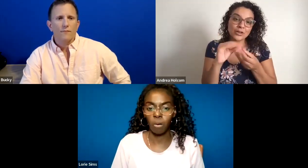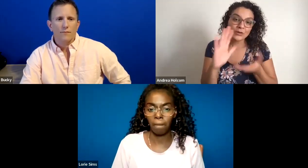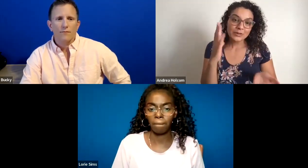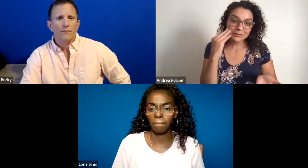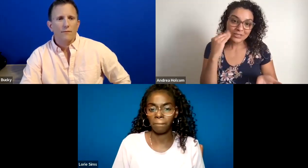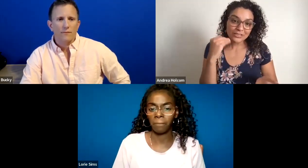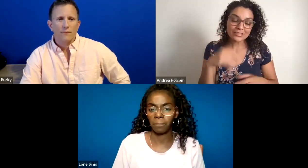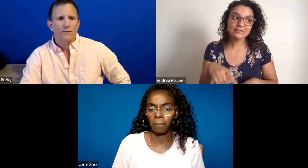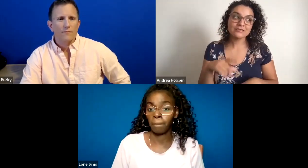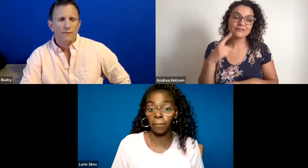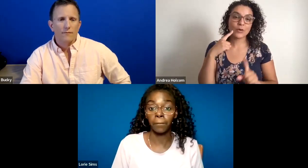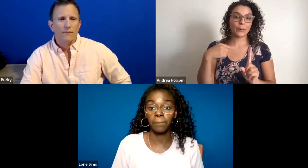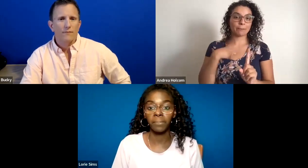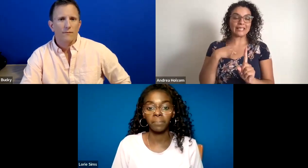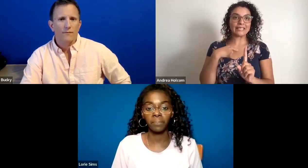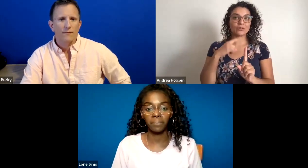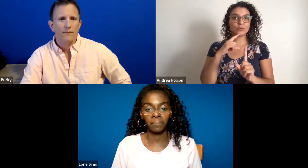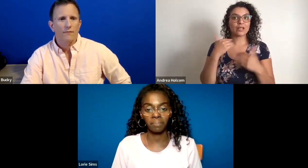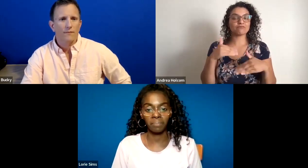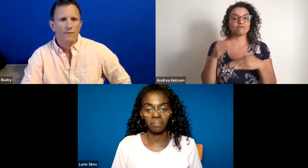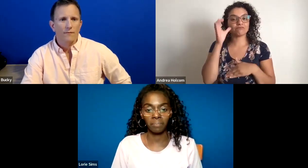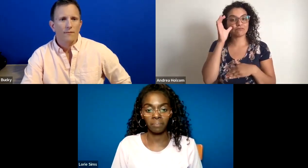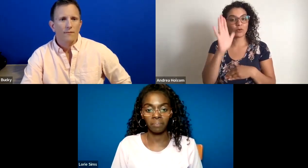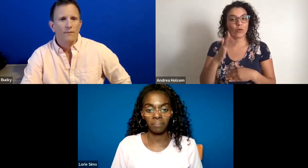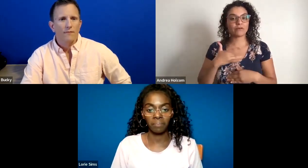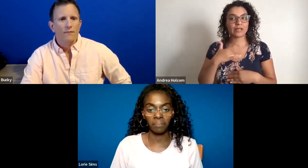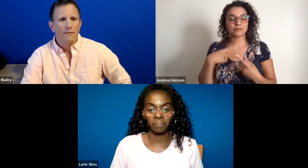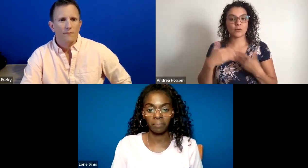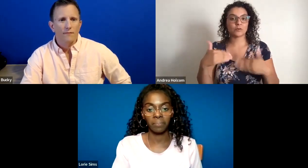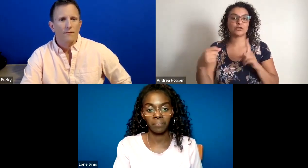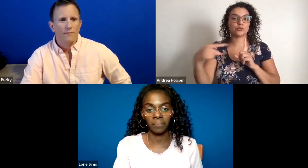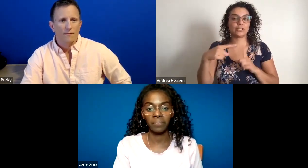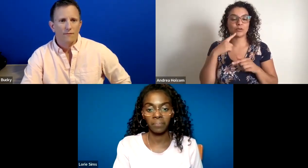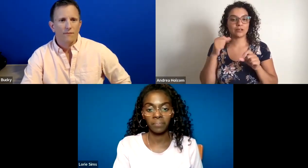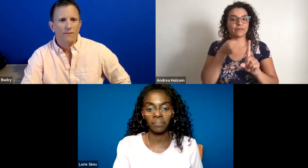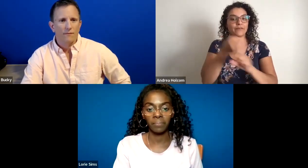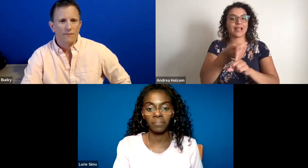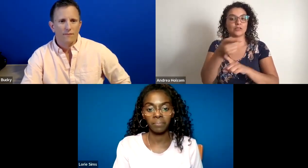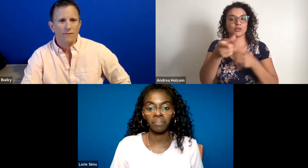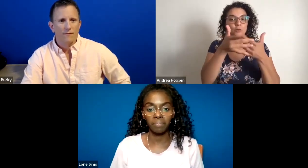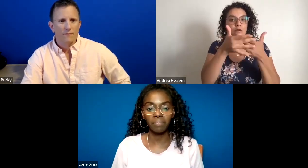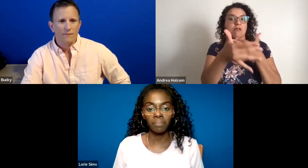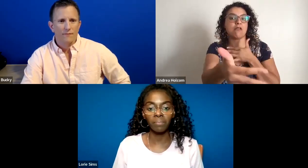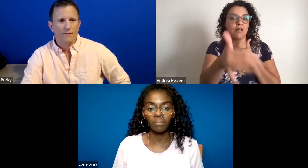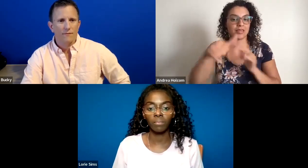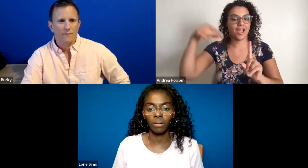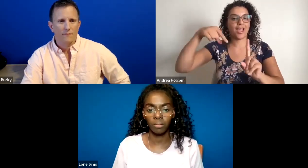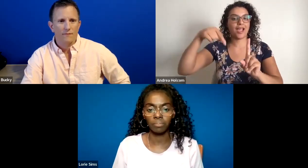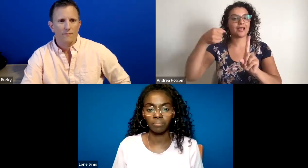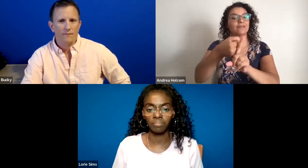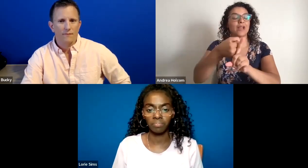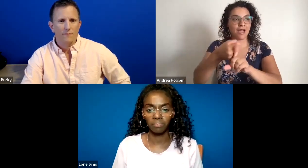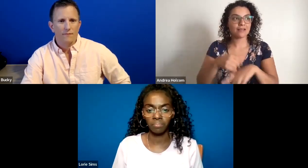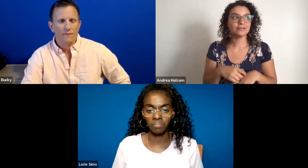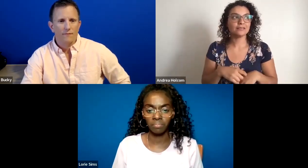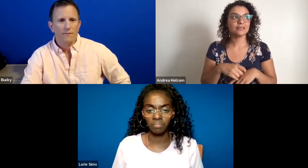resolve to this. I want to thank you for sharing your experience. For me, it triggered me, the fact that